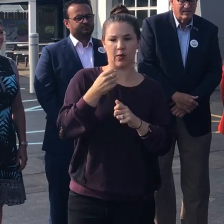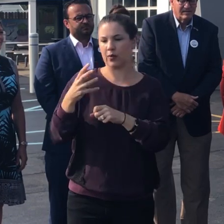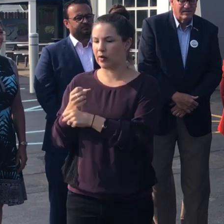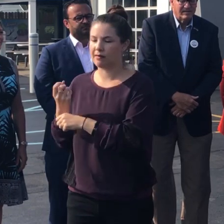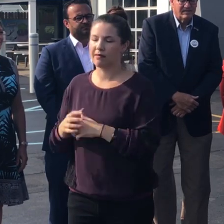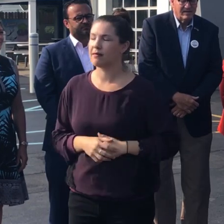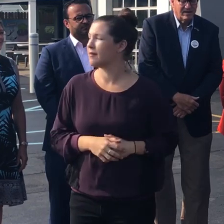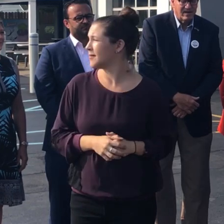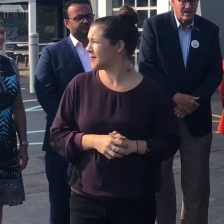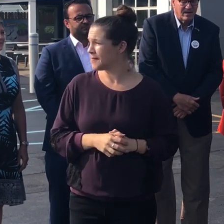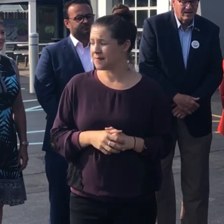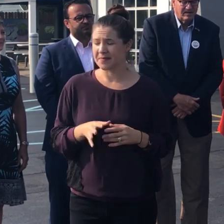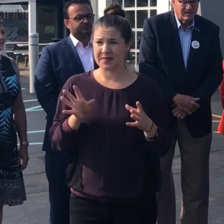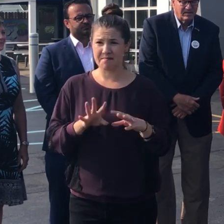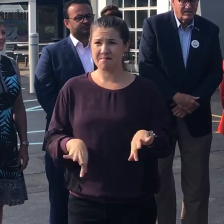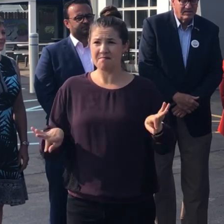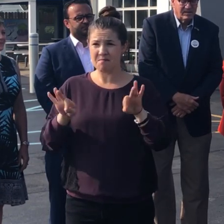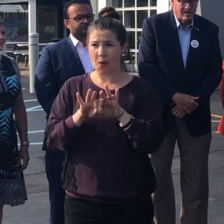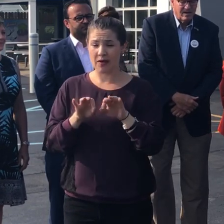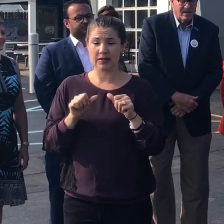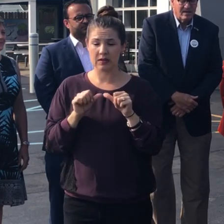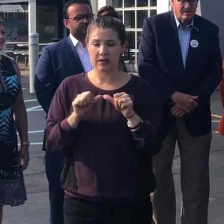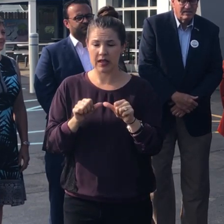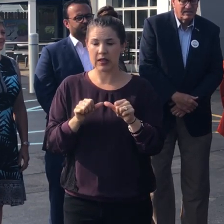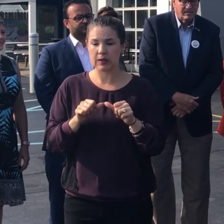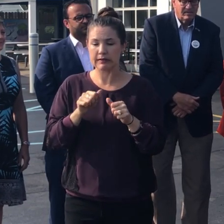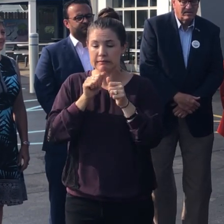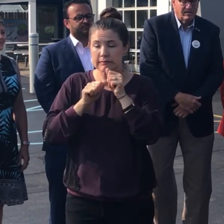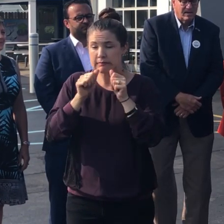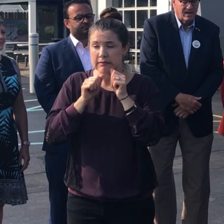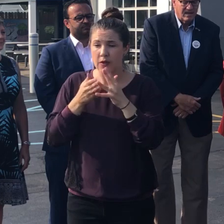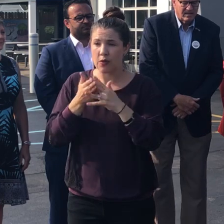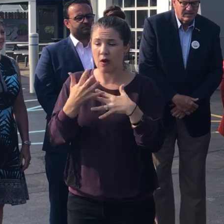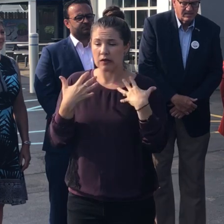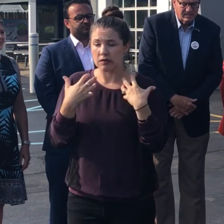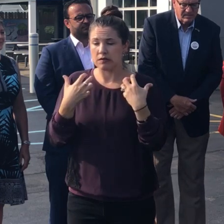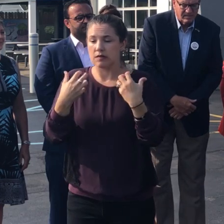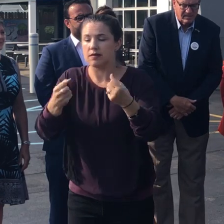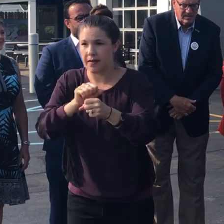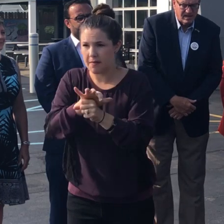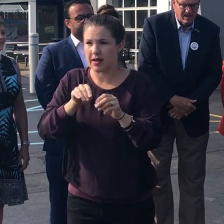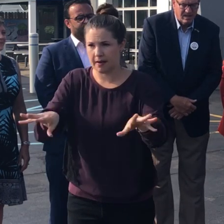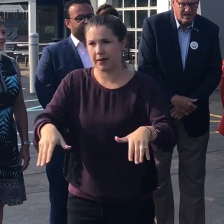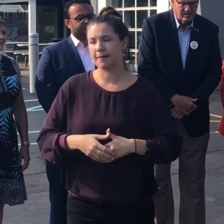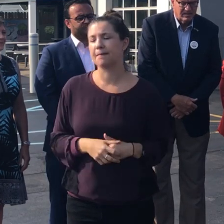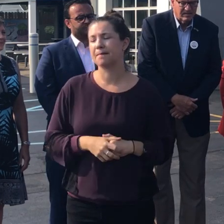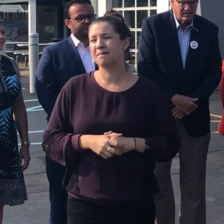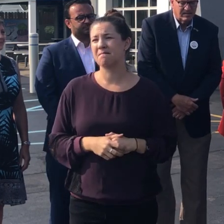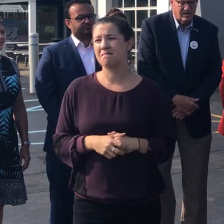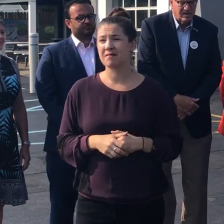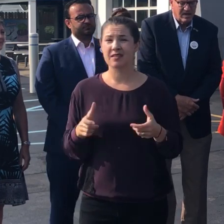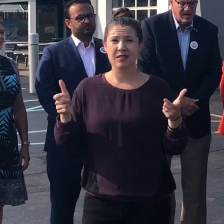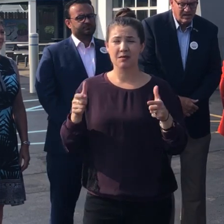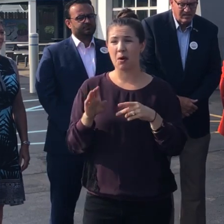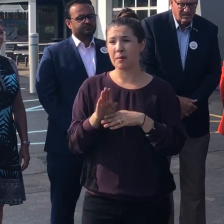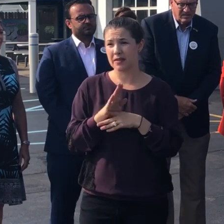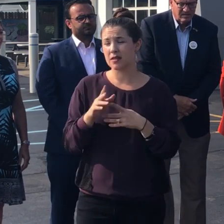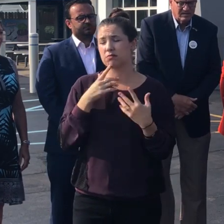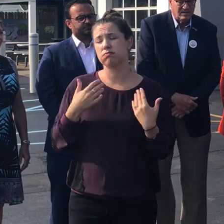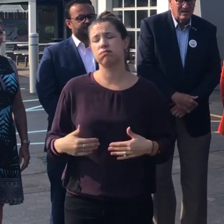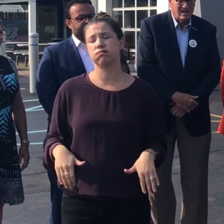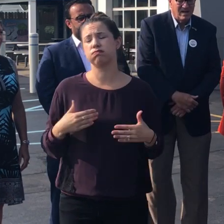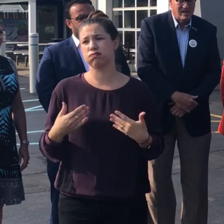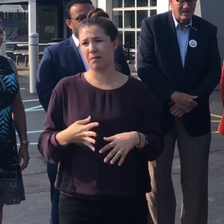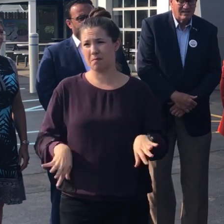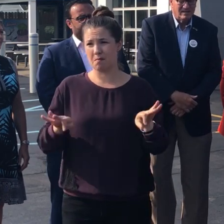incredibly important as we continue to emerge through the recovery of the pandemic. Small businesses are the lifeblood of our